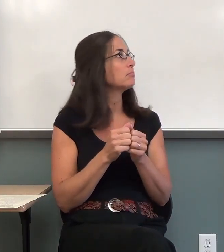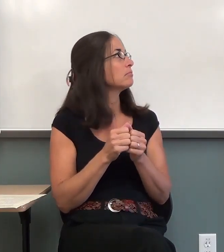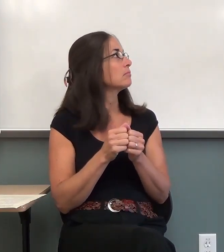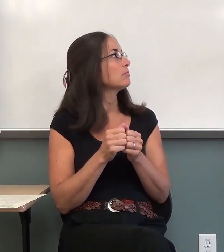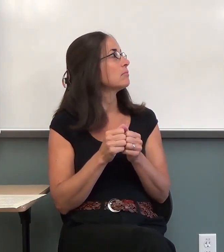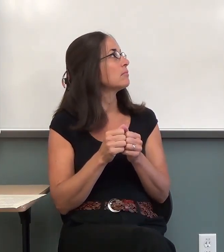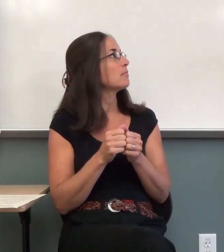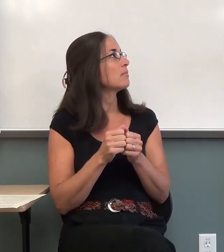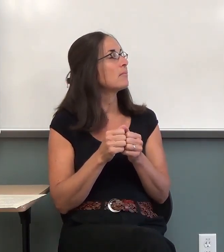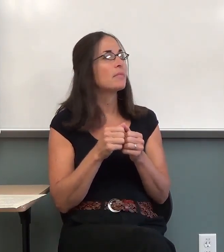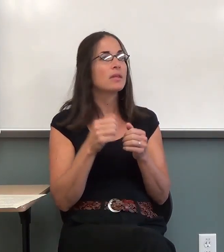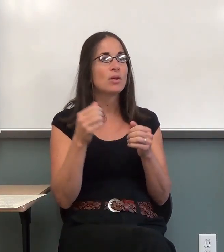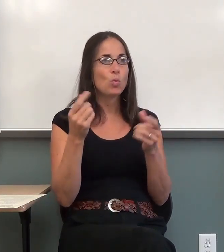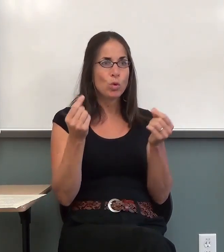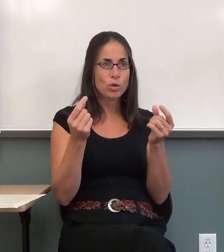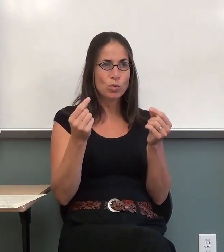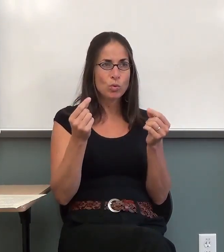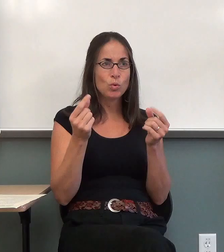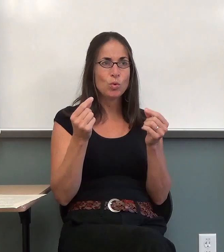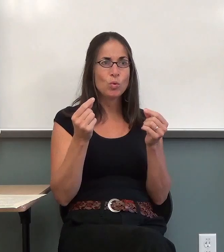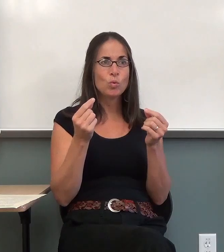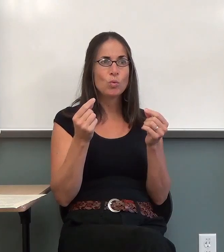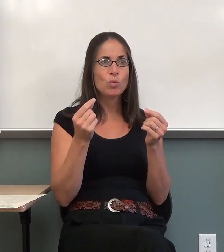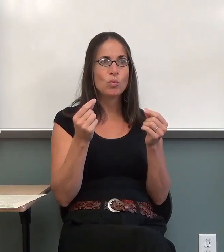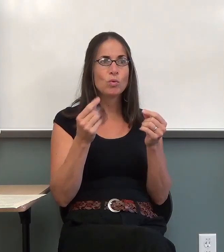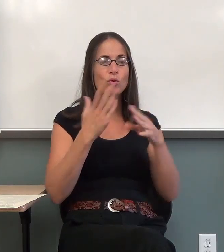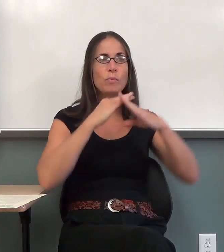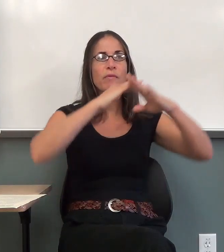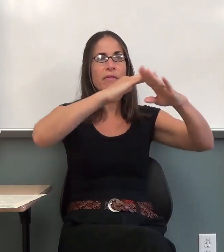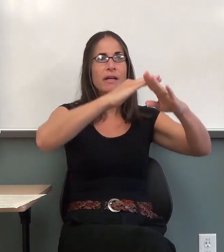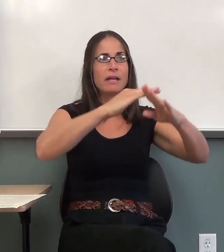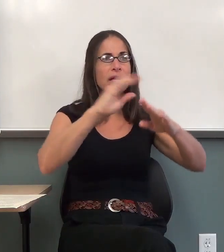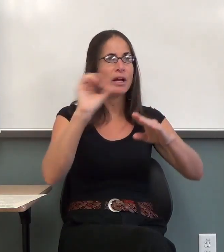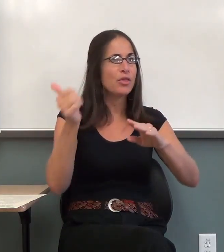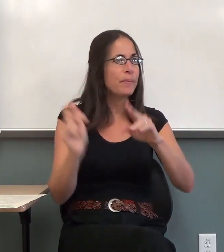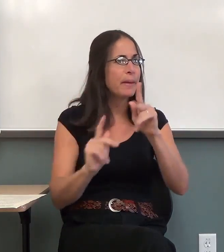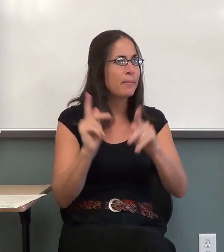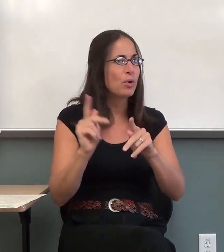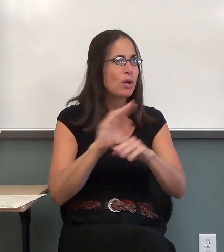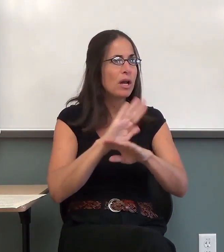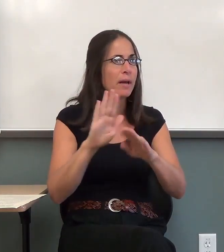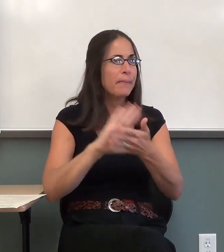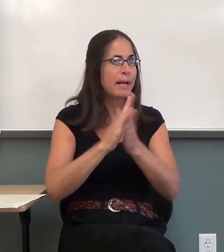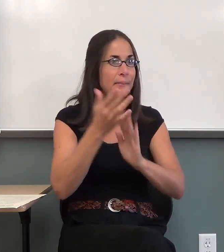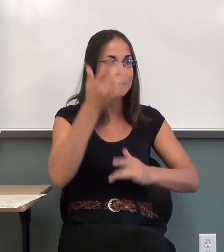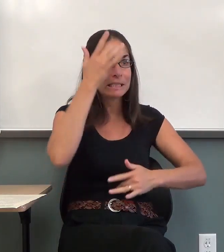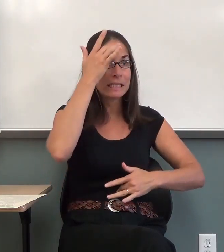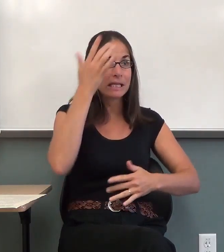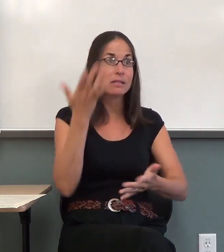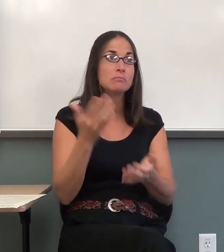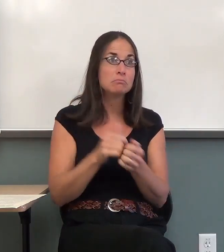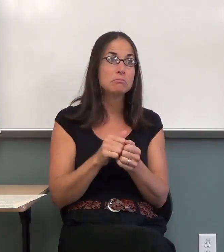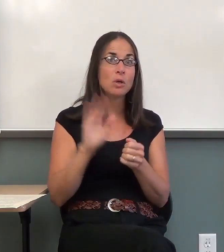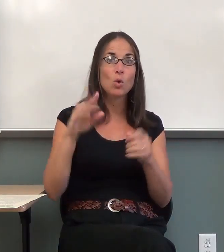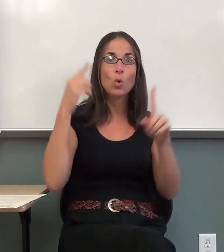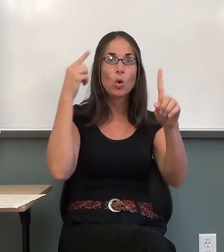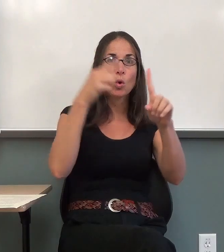And what to do to, like, prevent the other people not to get sick. So your purpose is to